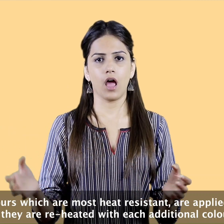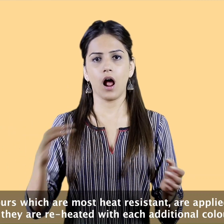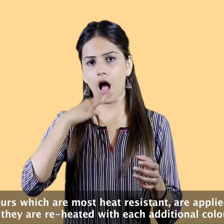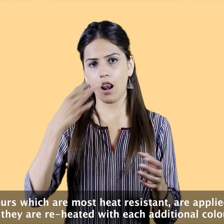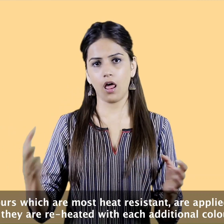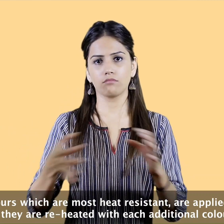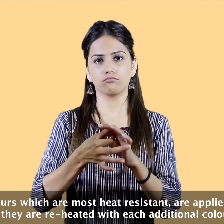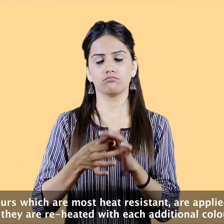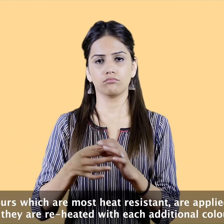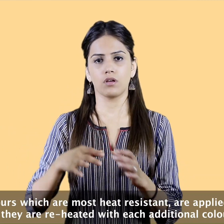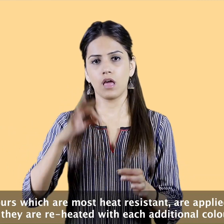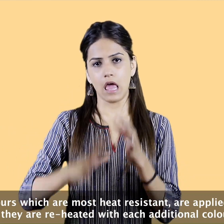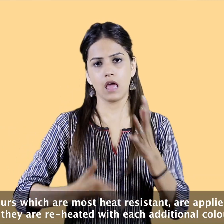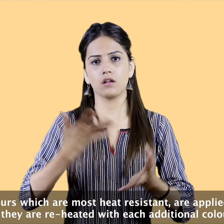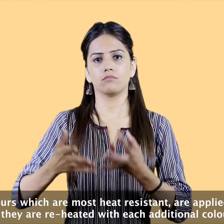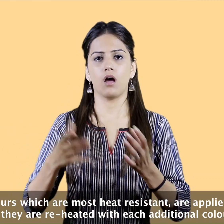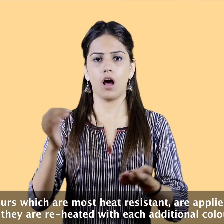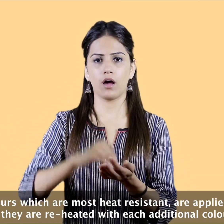additional color.